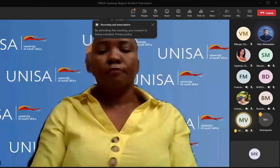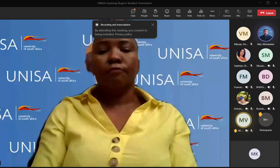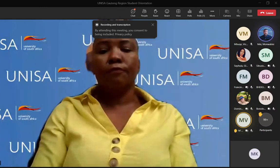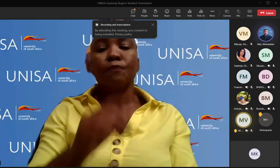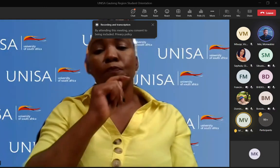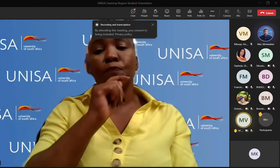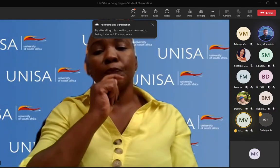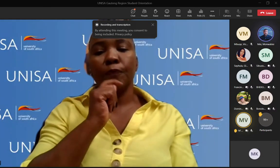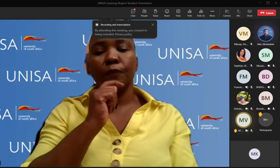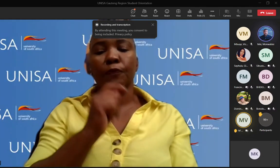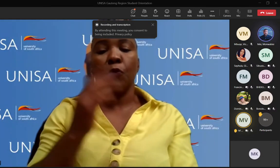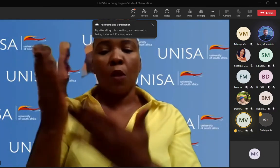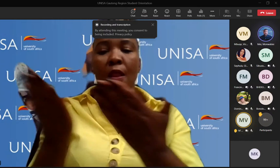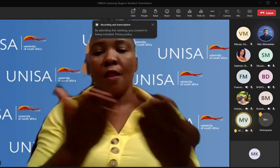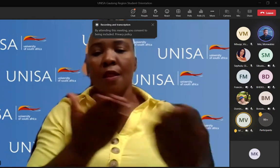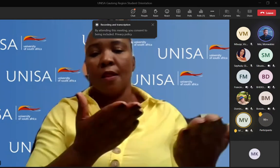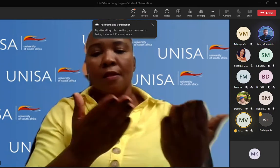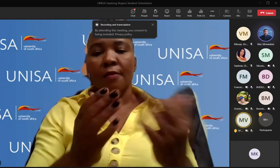yours